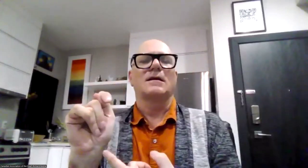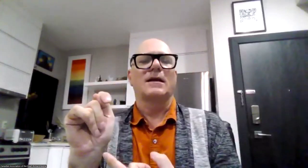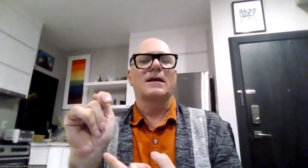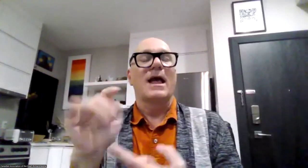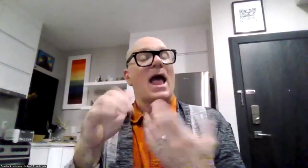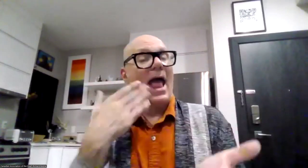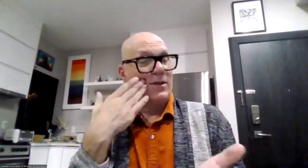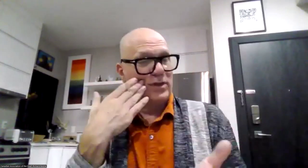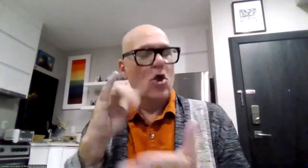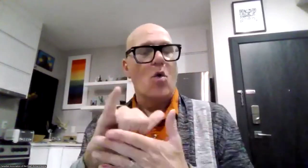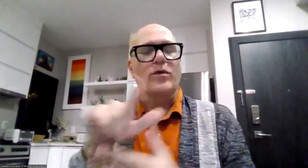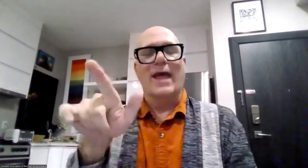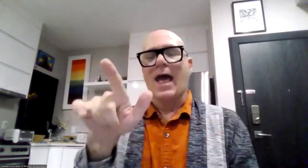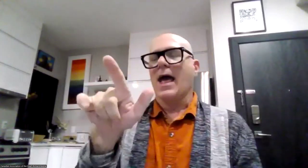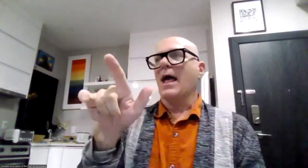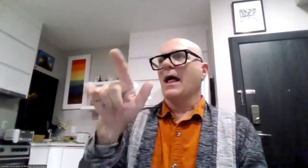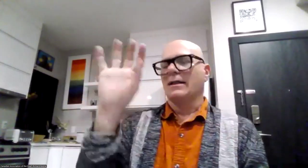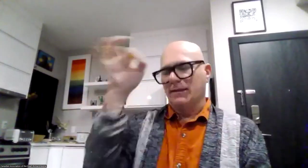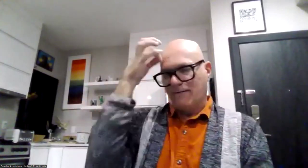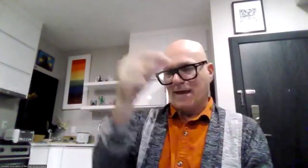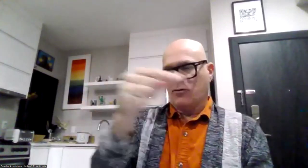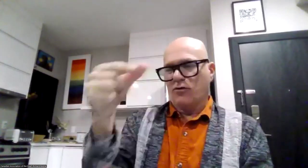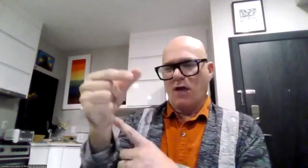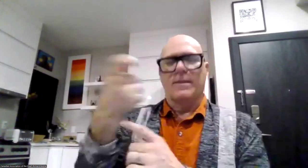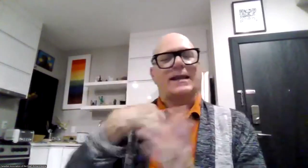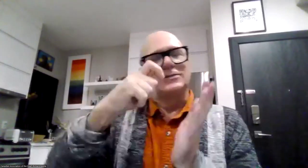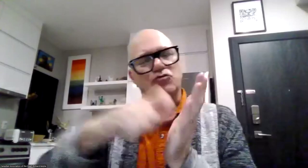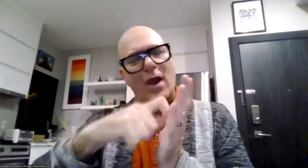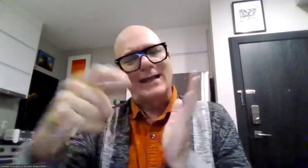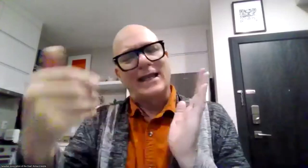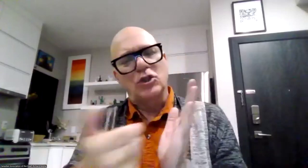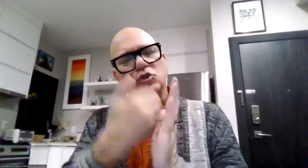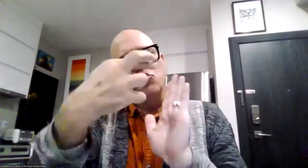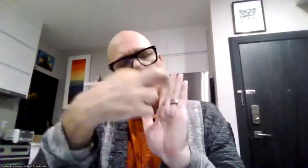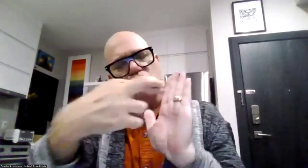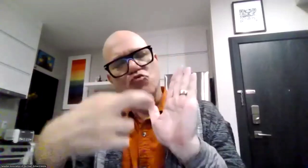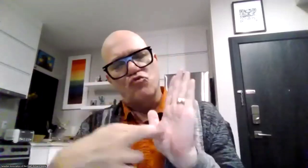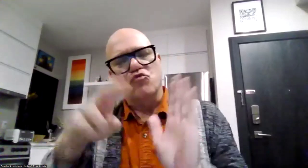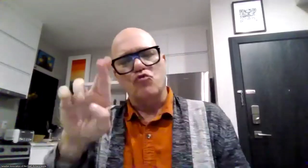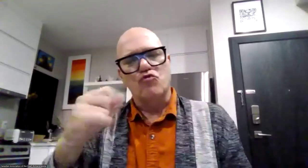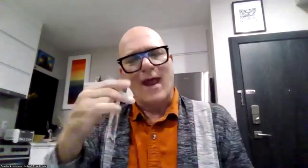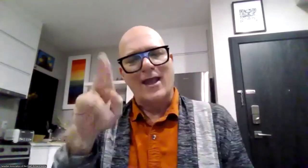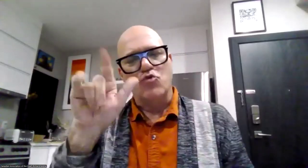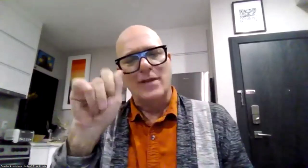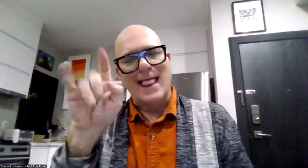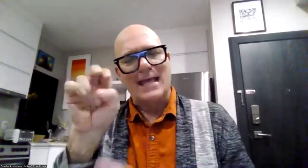Act and all that that entails. I know that for the federal government, they are writing